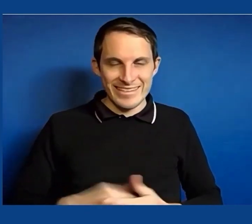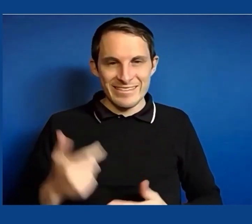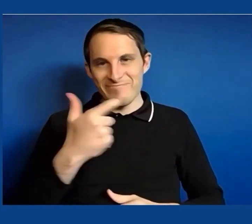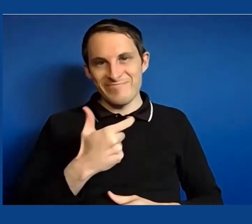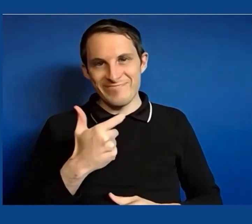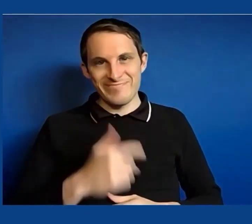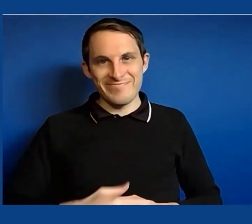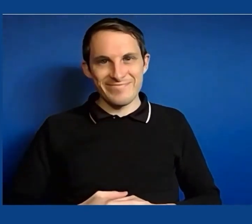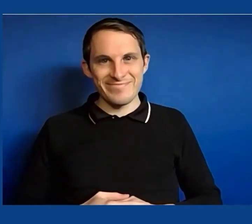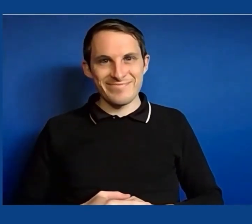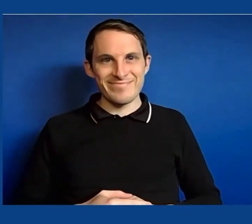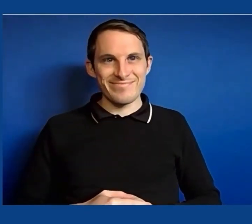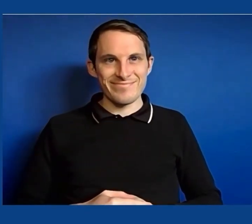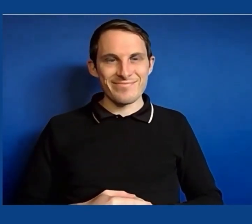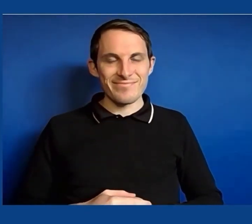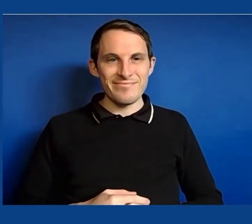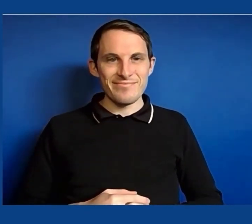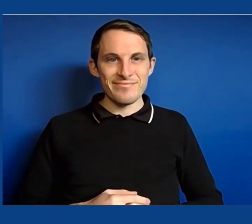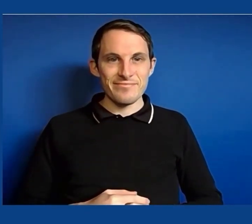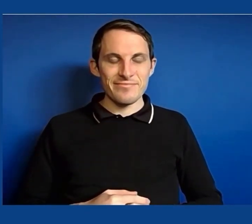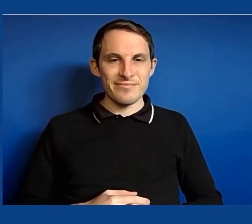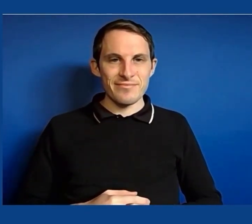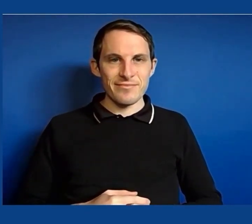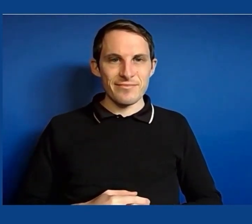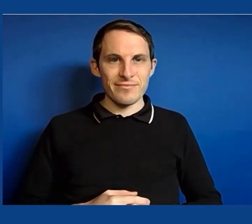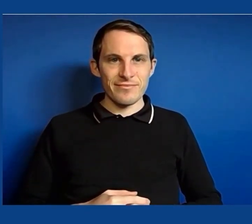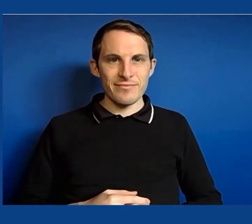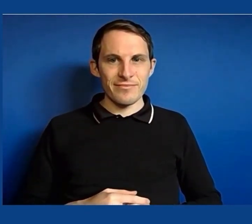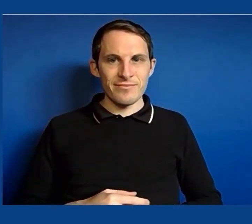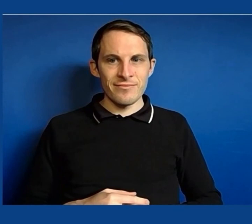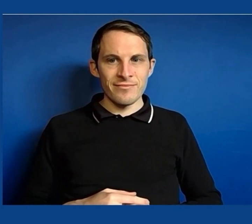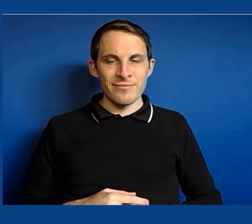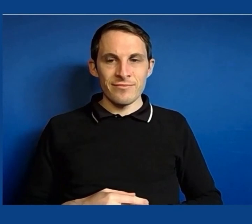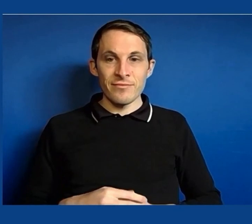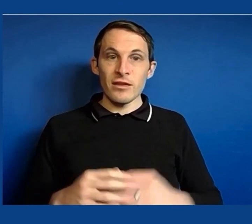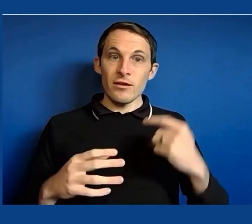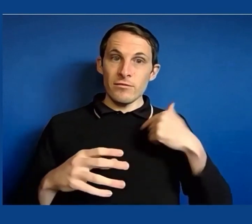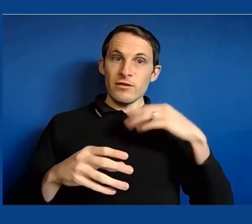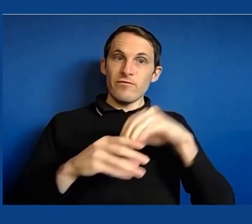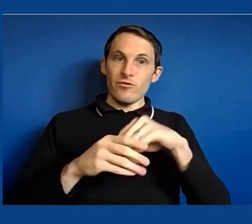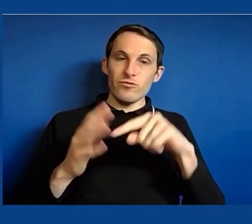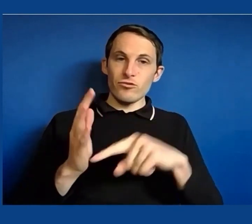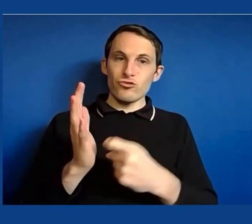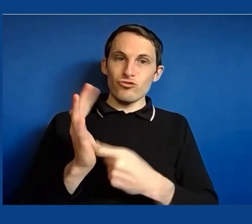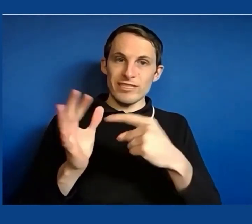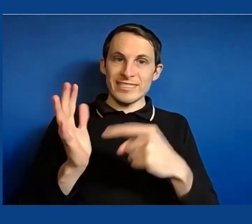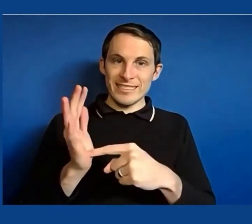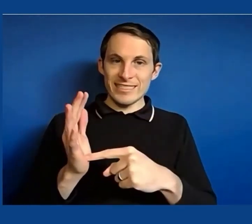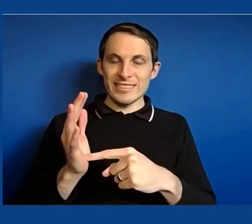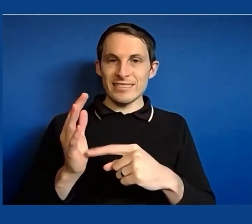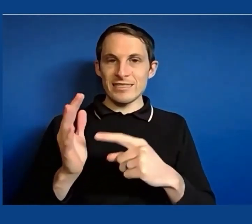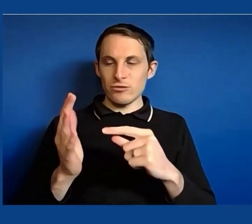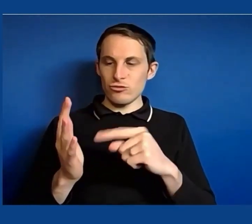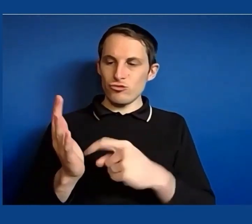mean, so I've been involved with the Treaty Assembly in discussions around this stuff, and